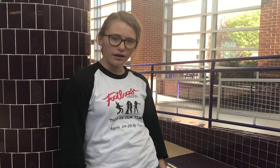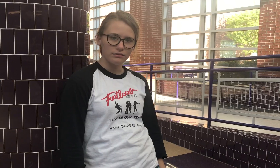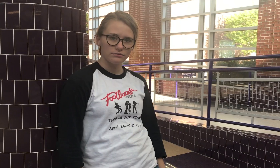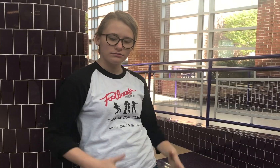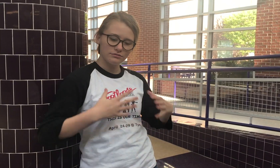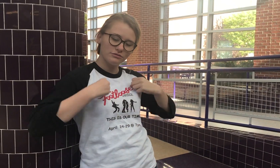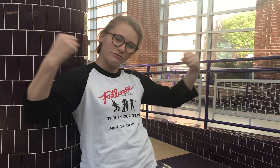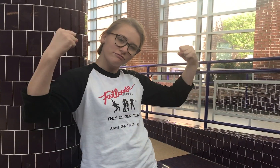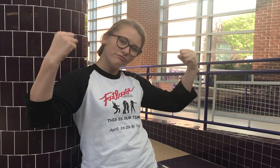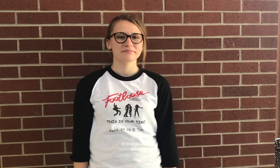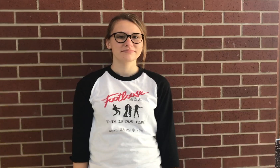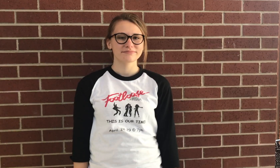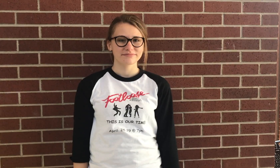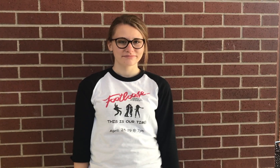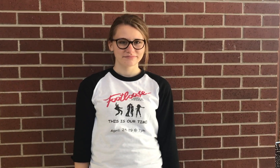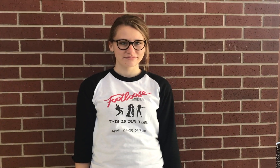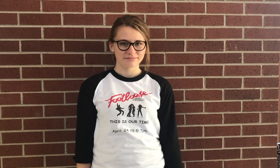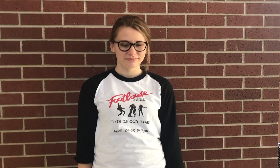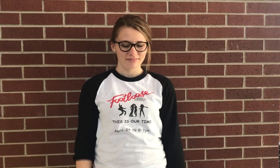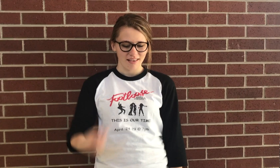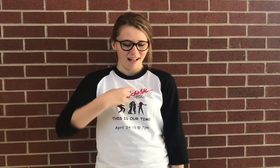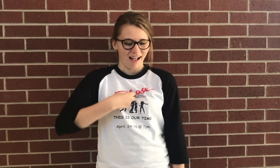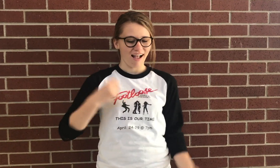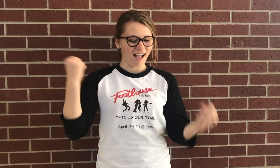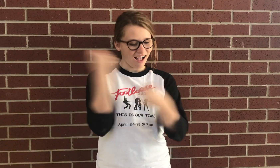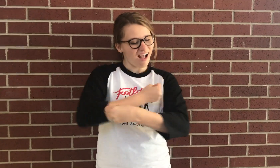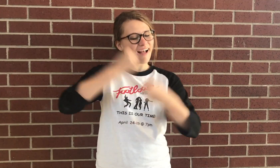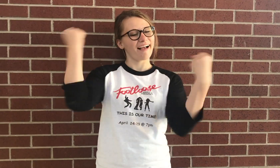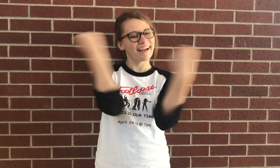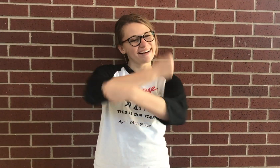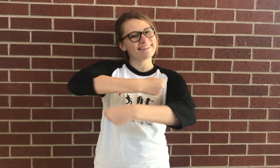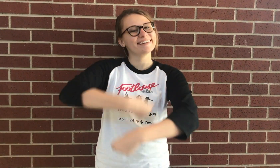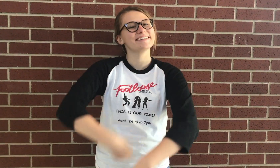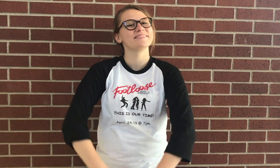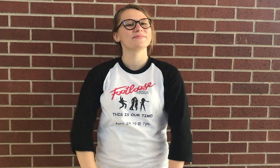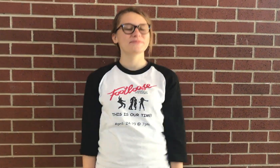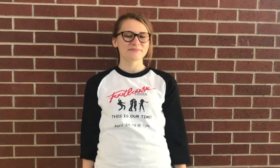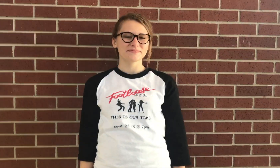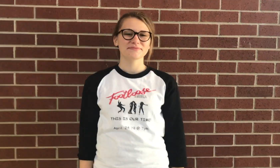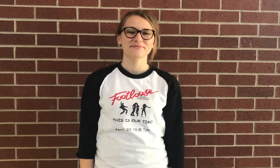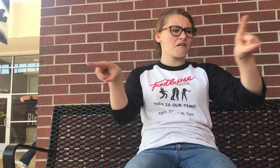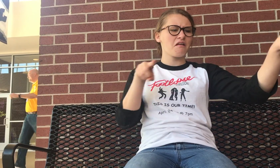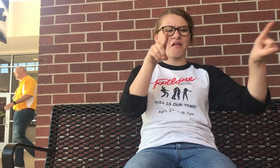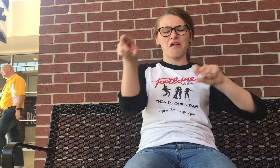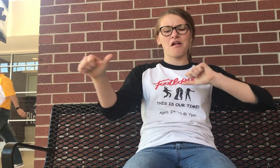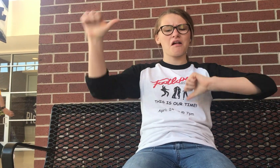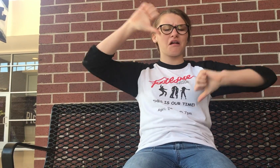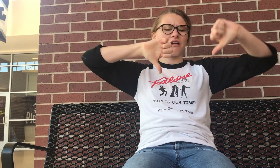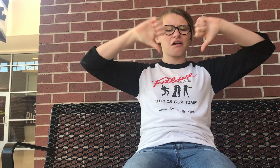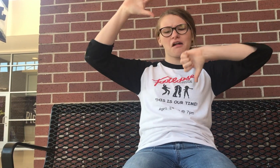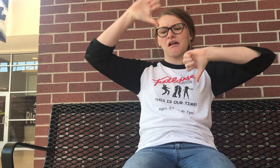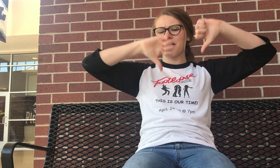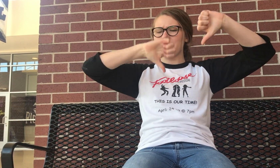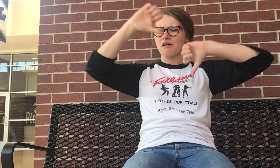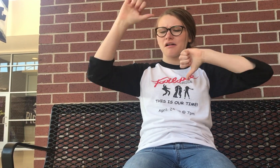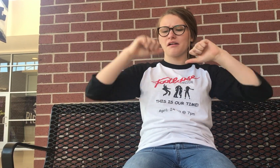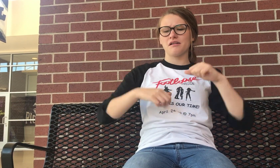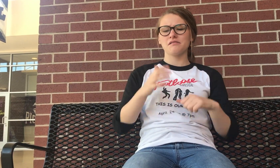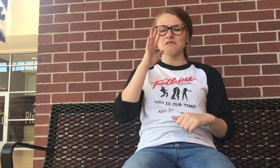right now I'll be strong I'll be I'm alright song And I don't really care if